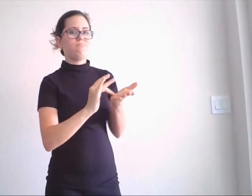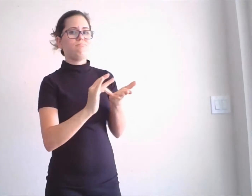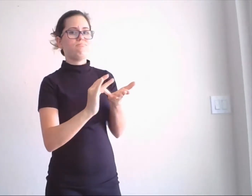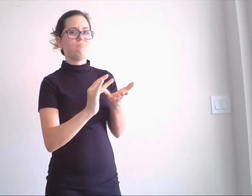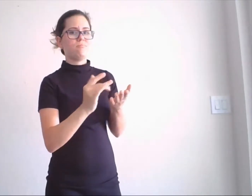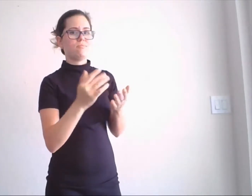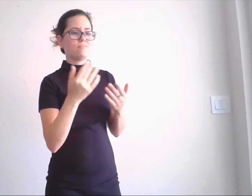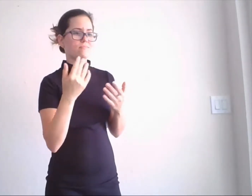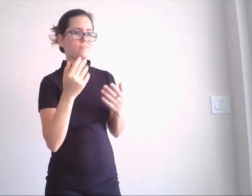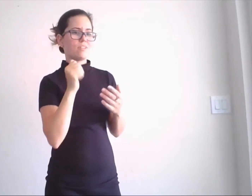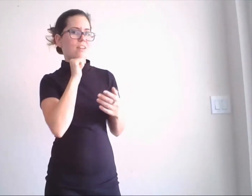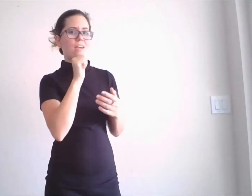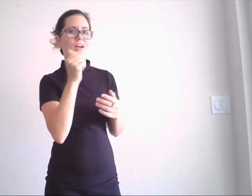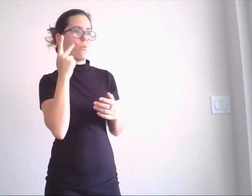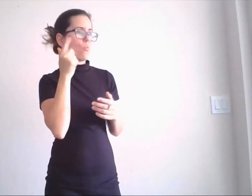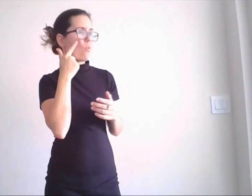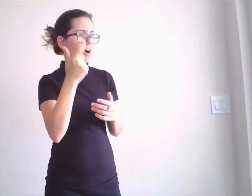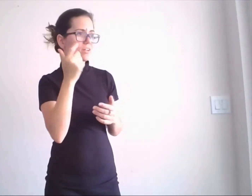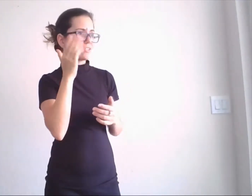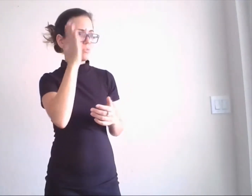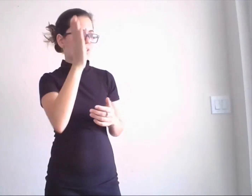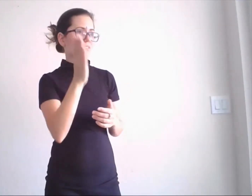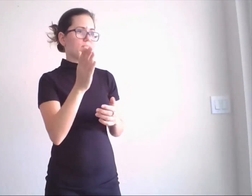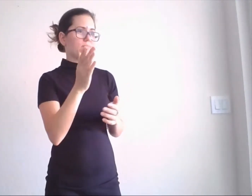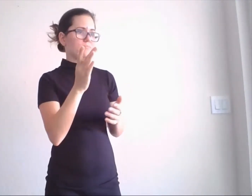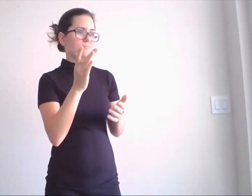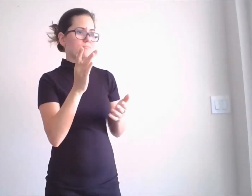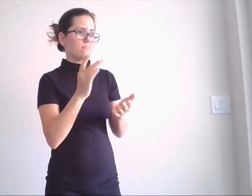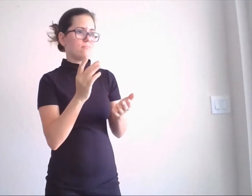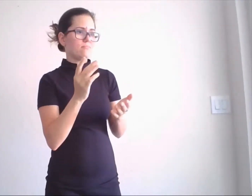walk in the door, I can have a little surprise for you.